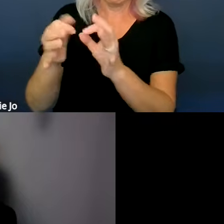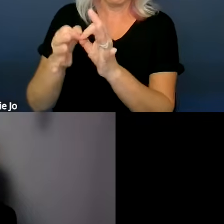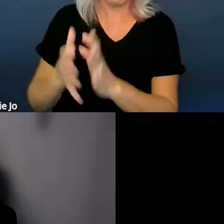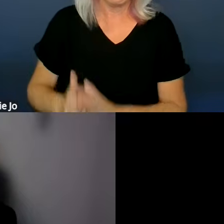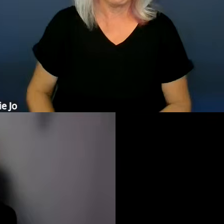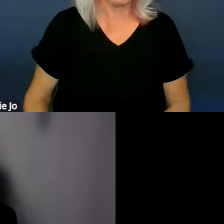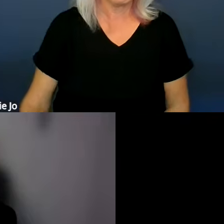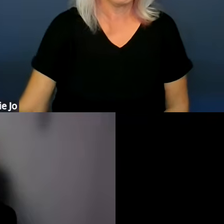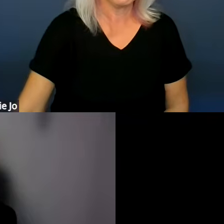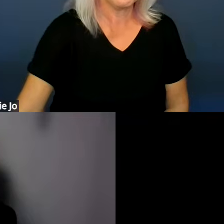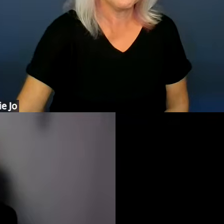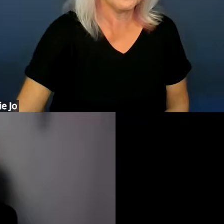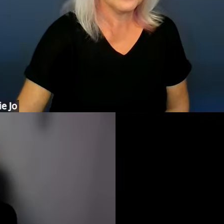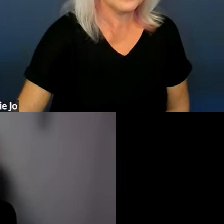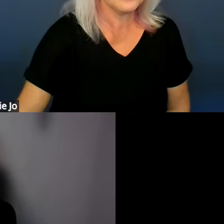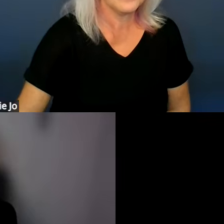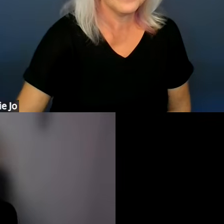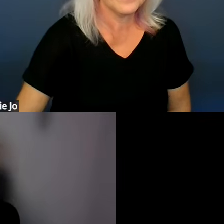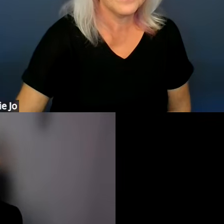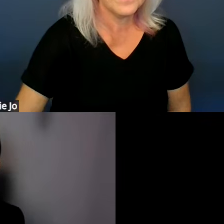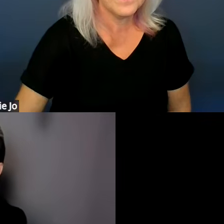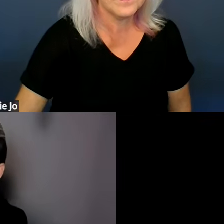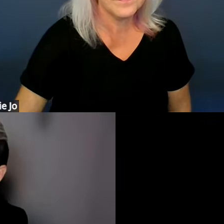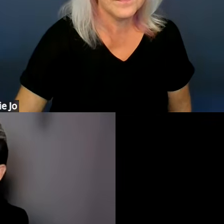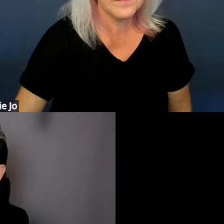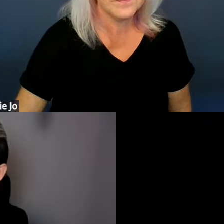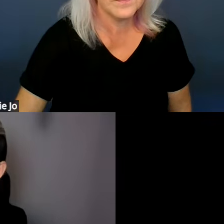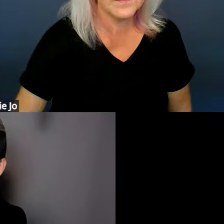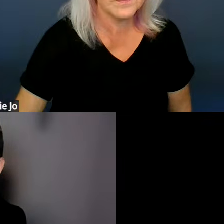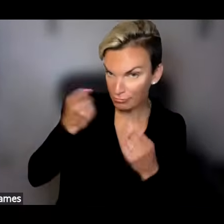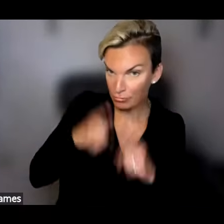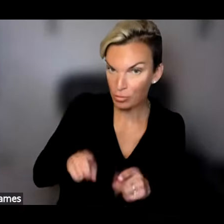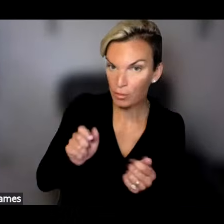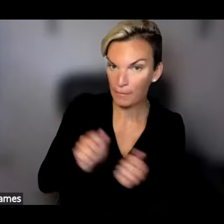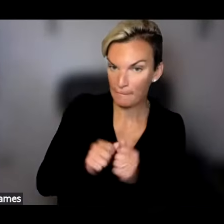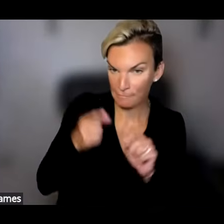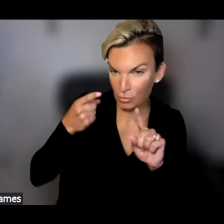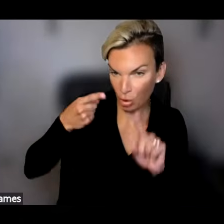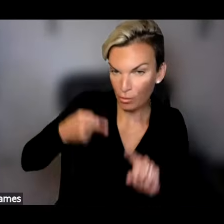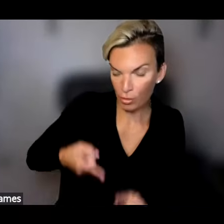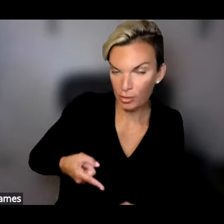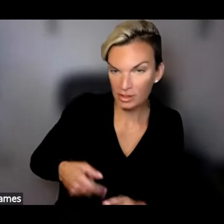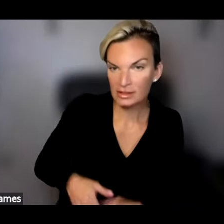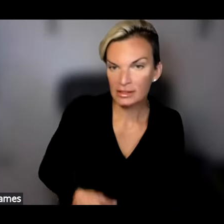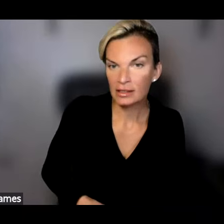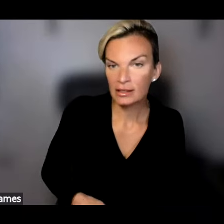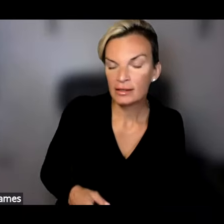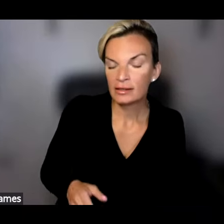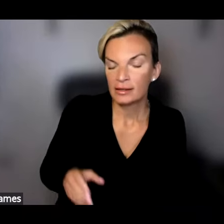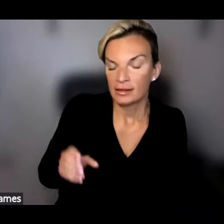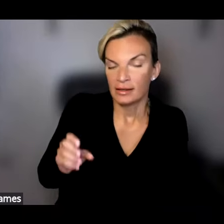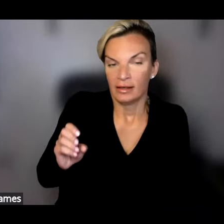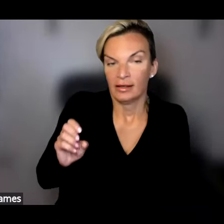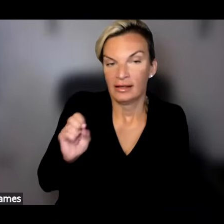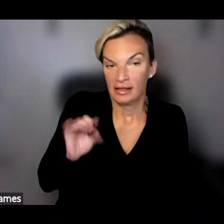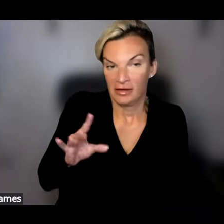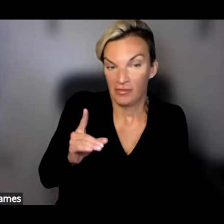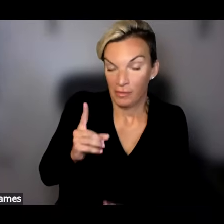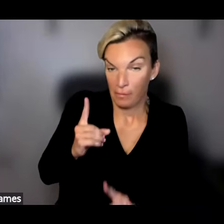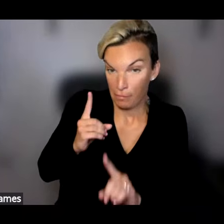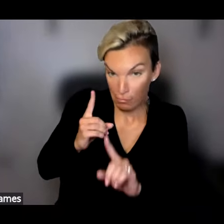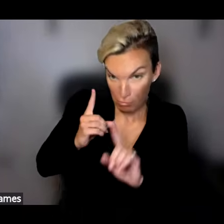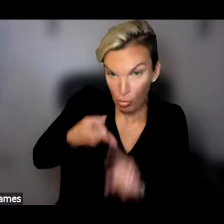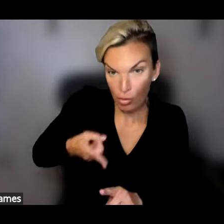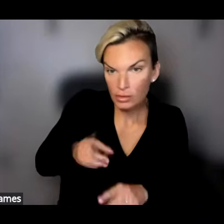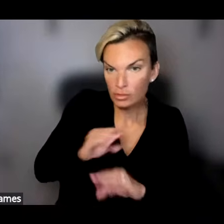glad we all agree on the bullet points. I would just say pulling language from, if the bullet points are not biased and they can